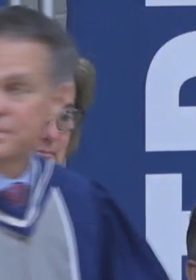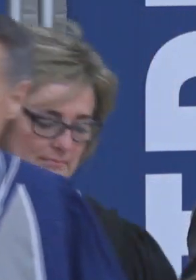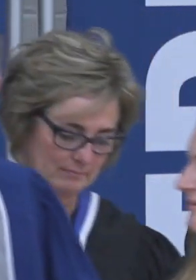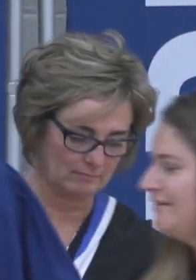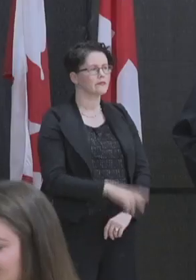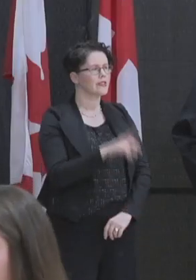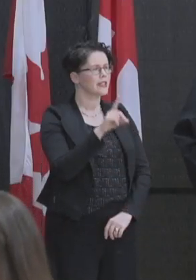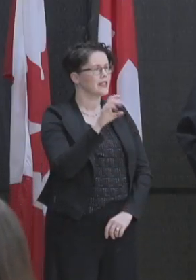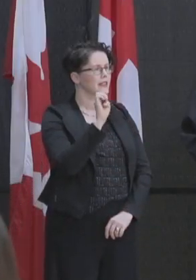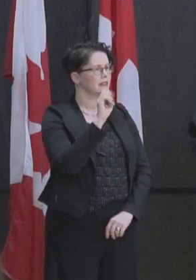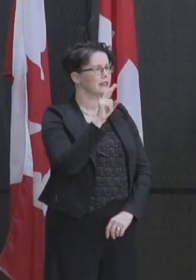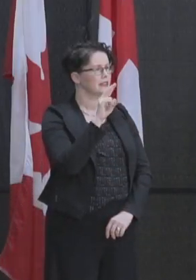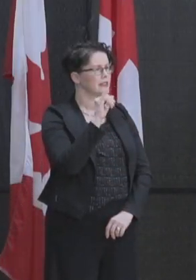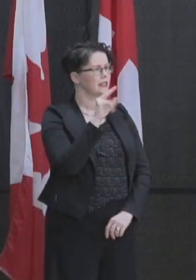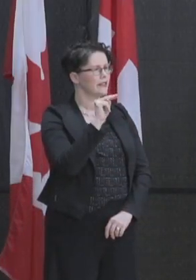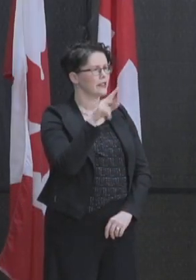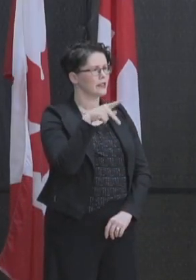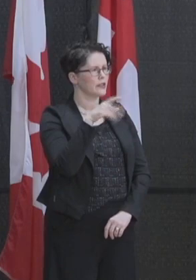Devin Pollock.